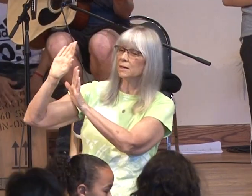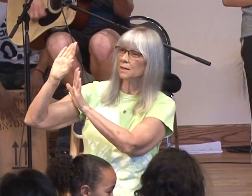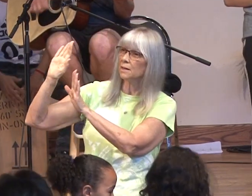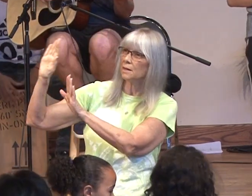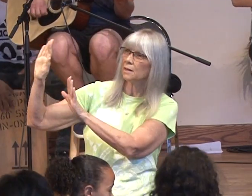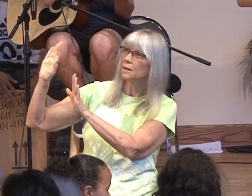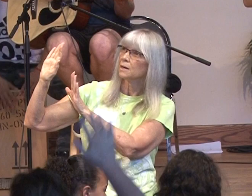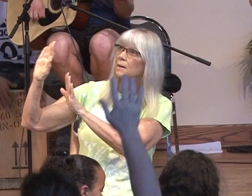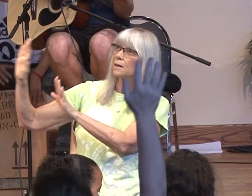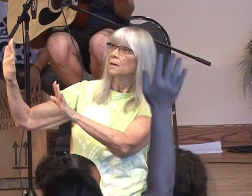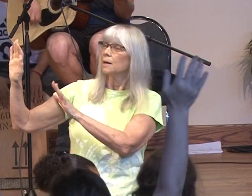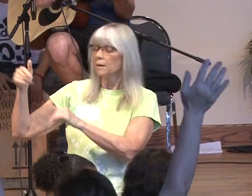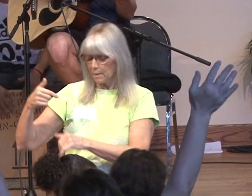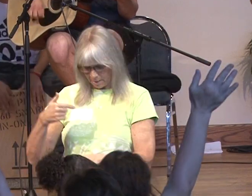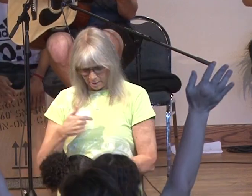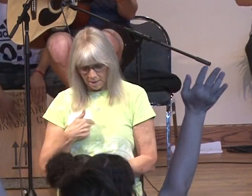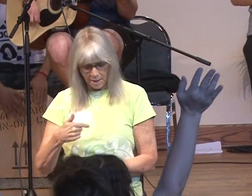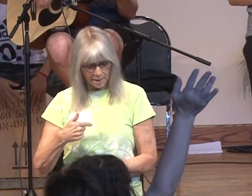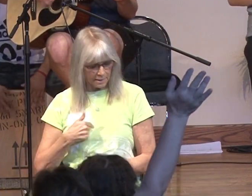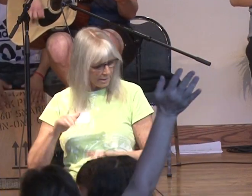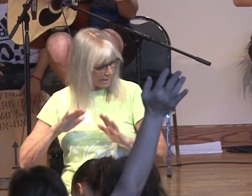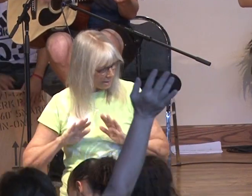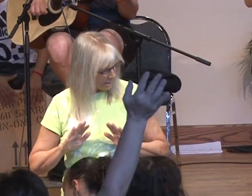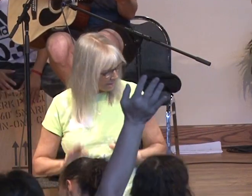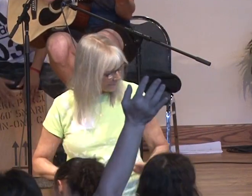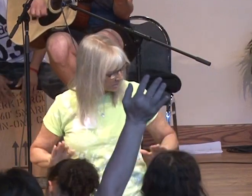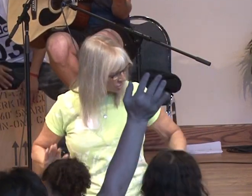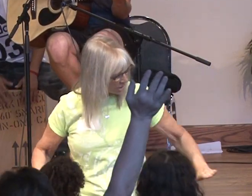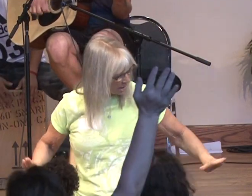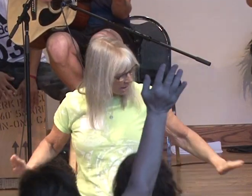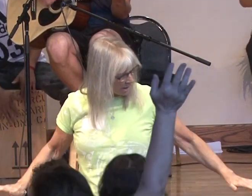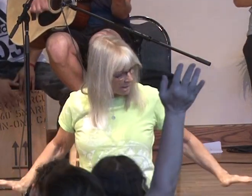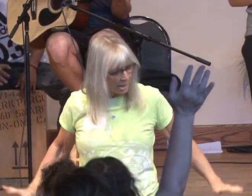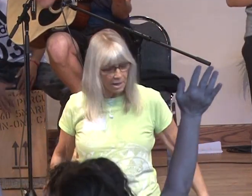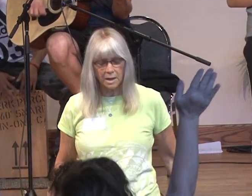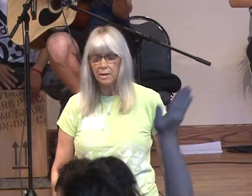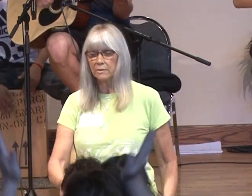fear. I am a child.